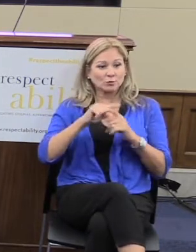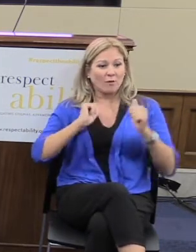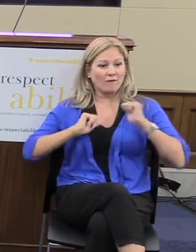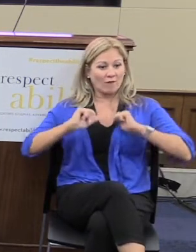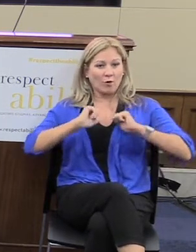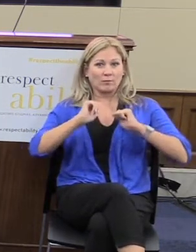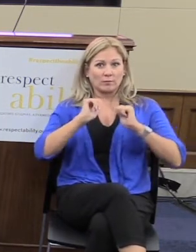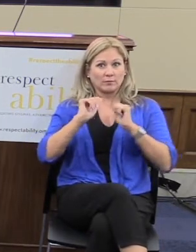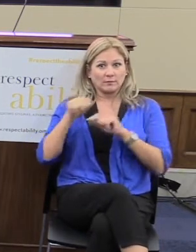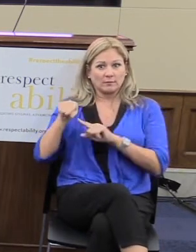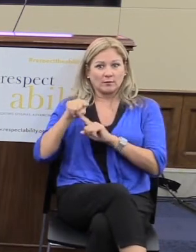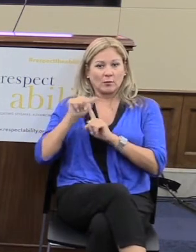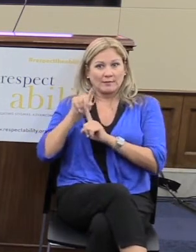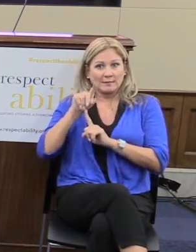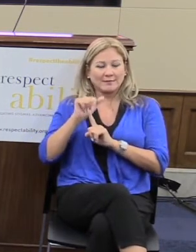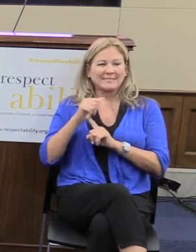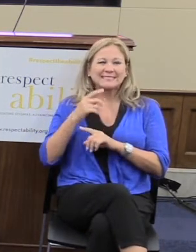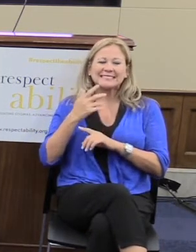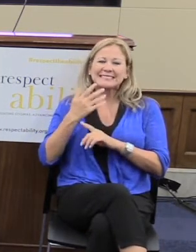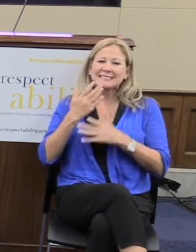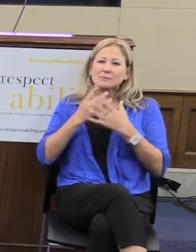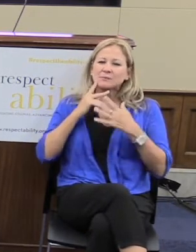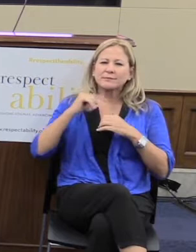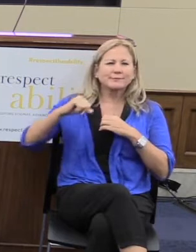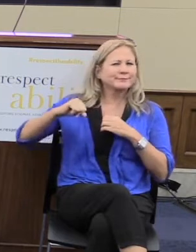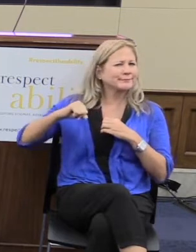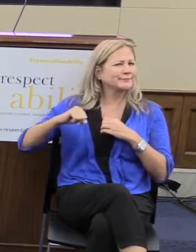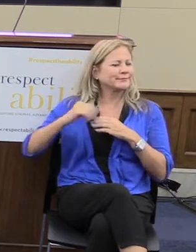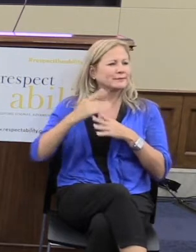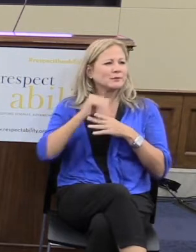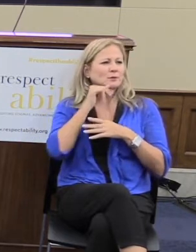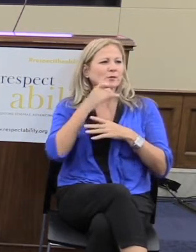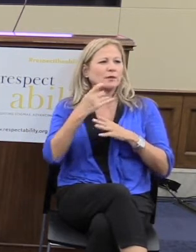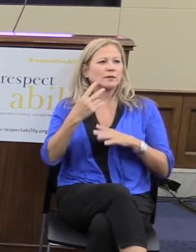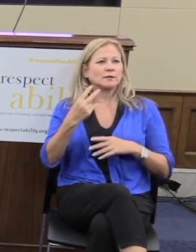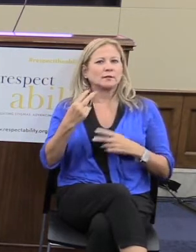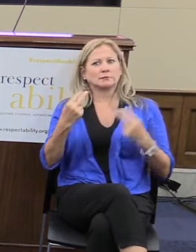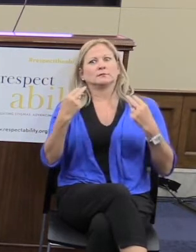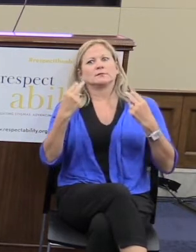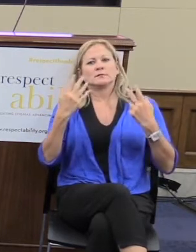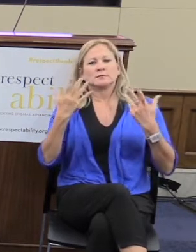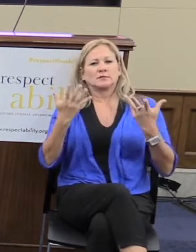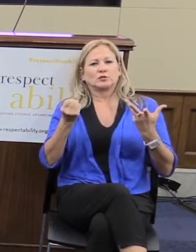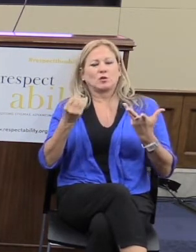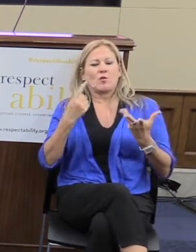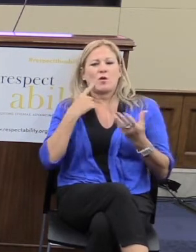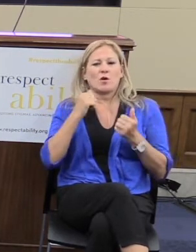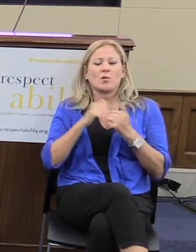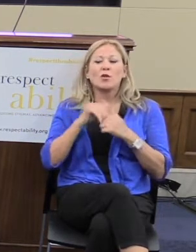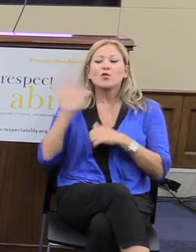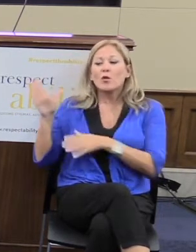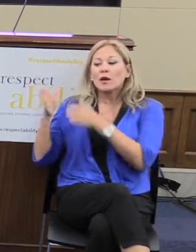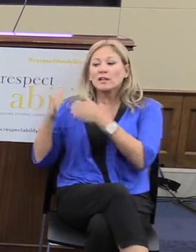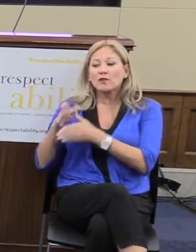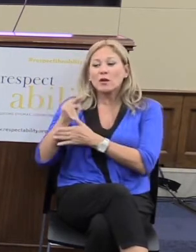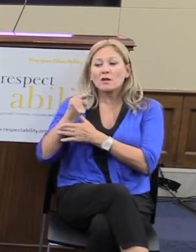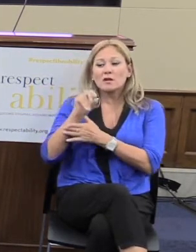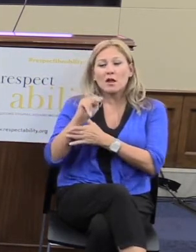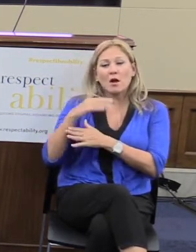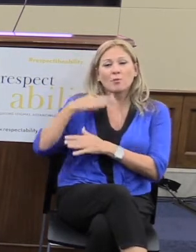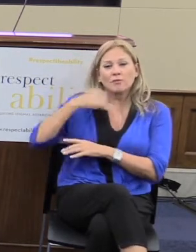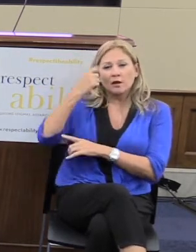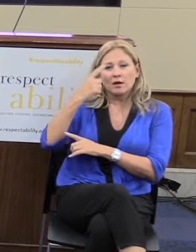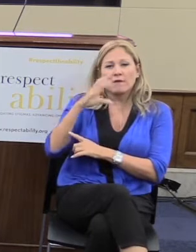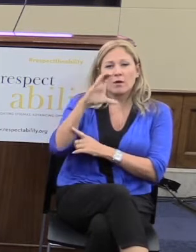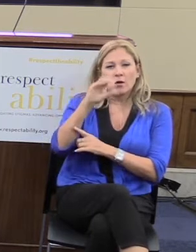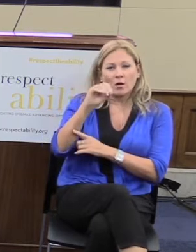stigma behind this whole situation and people not necessarily wanting to come forward. And so with your individual nonprofit, I know Coke has